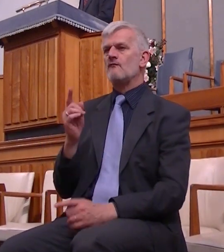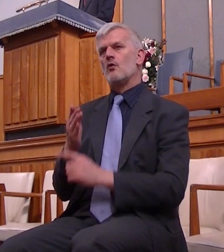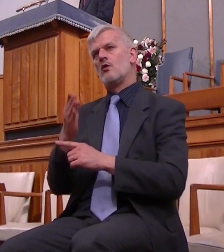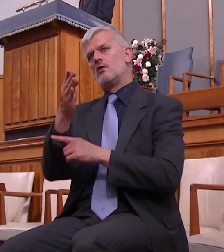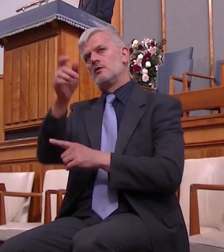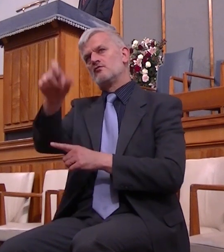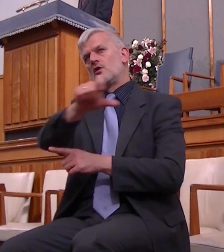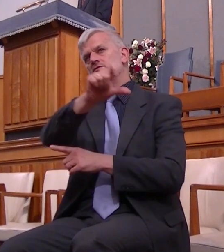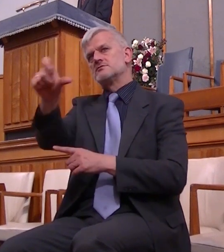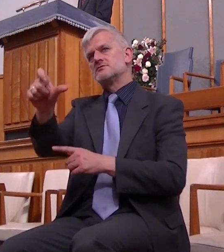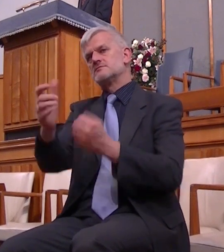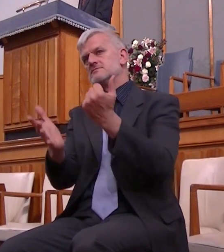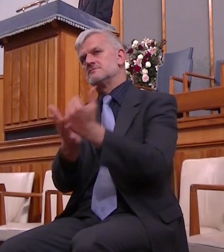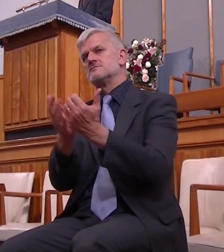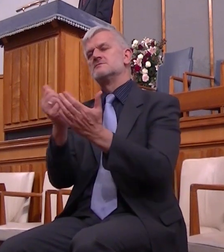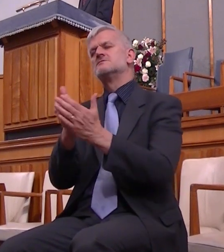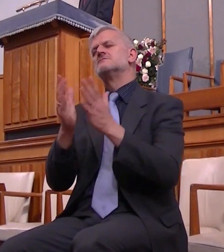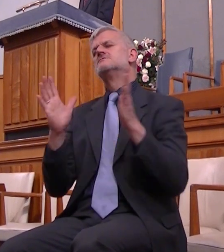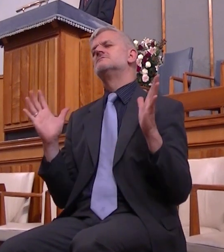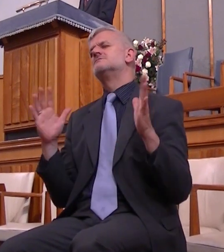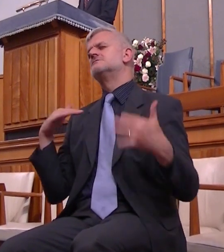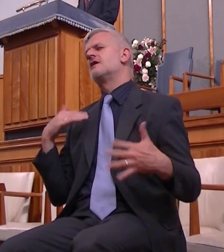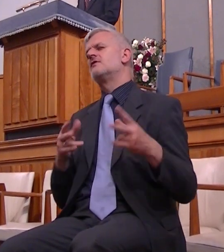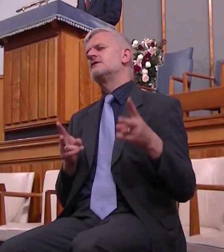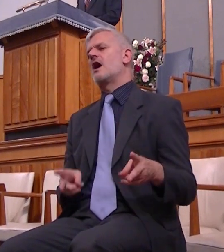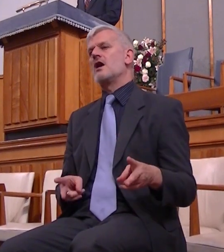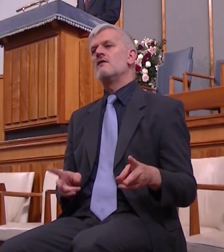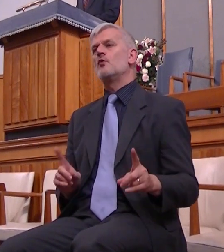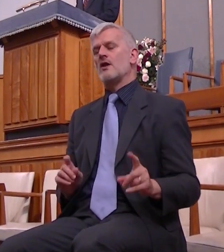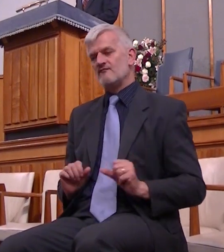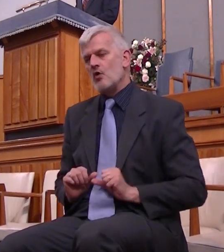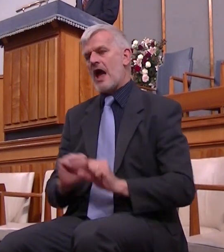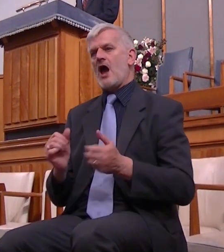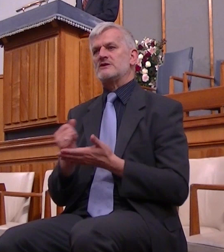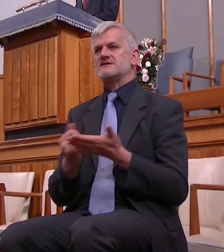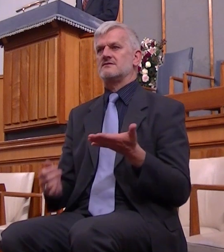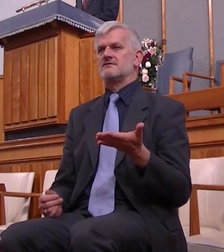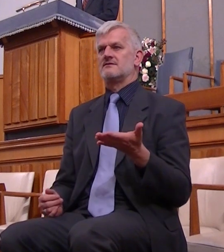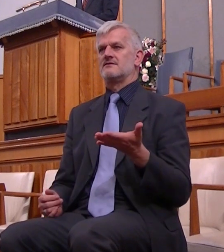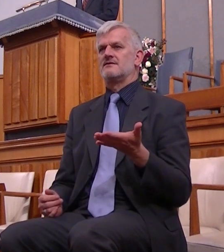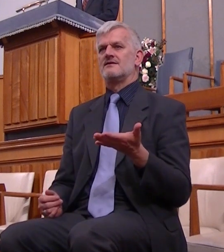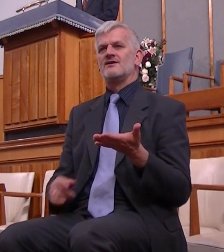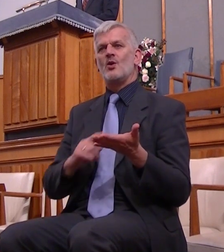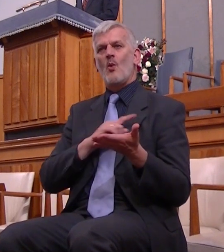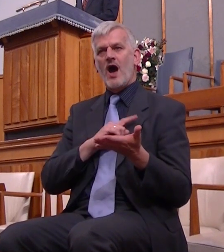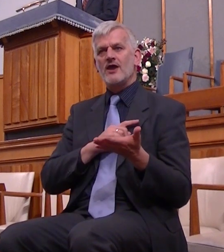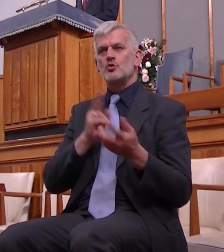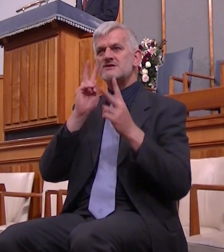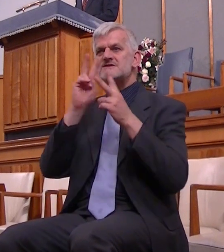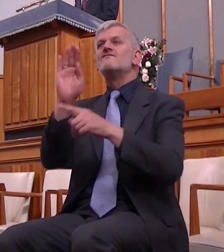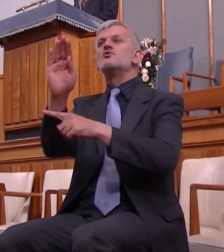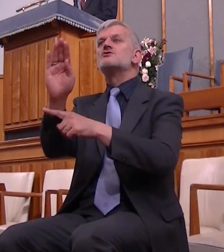burden in his own body on the tree, all for what he would one day make us and give to